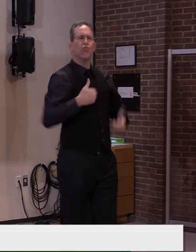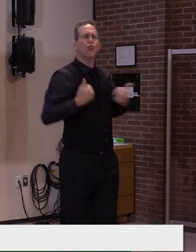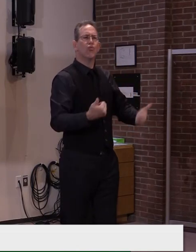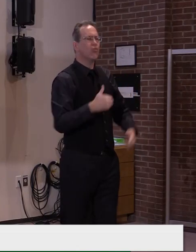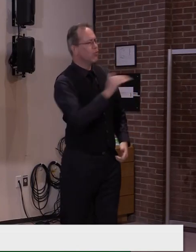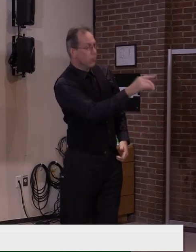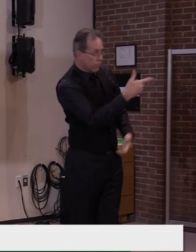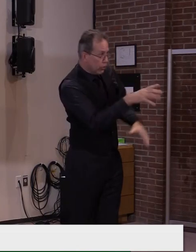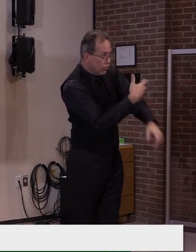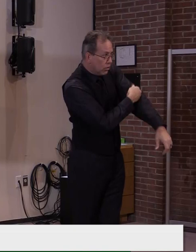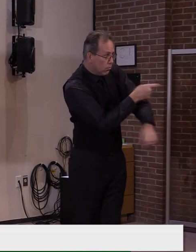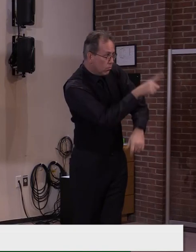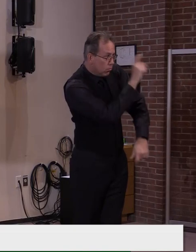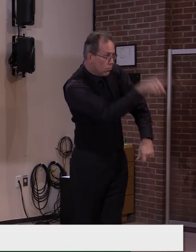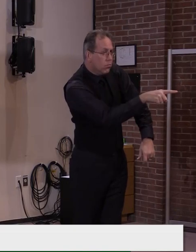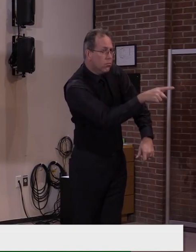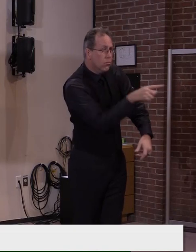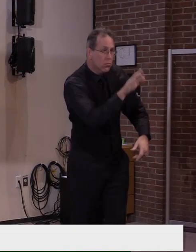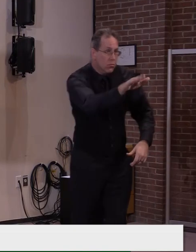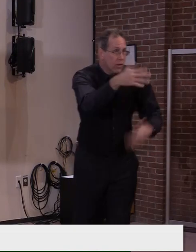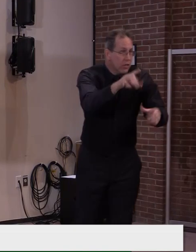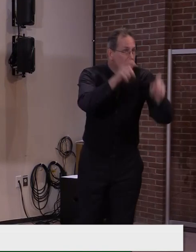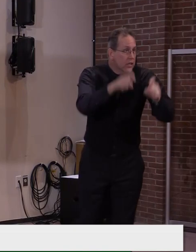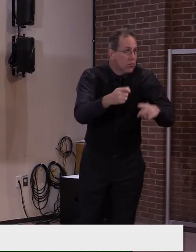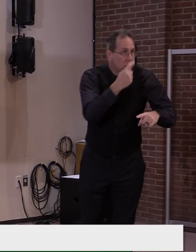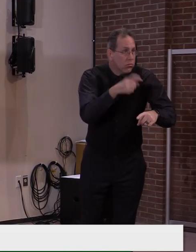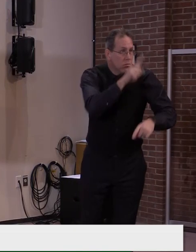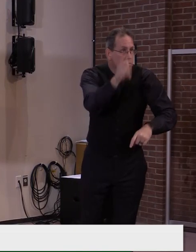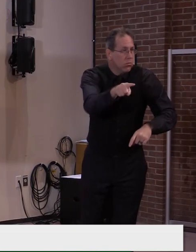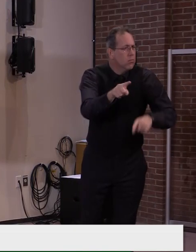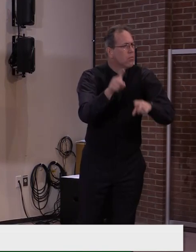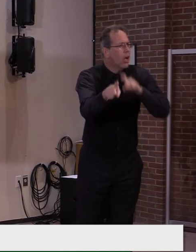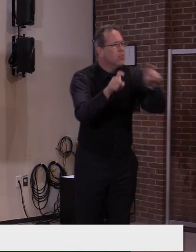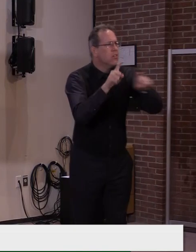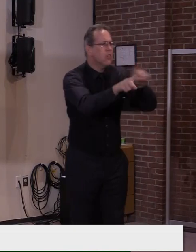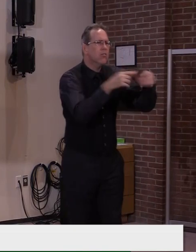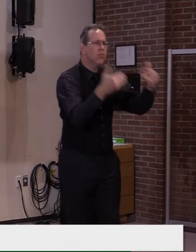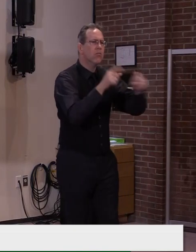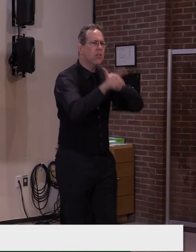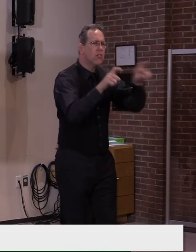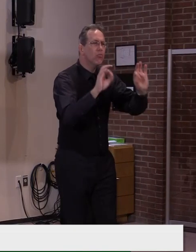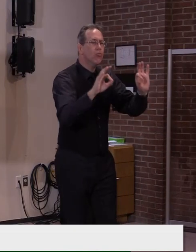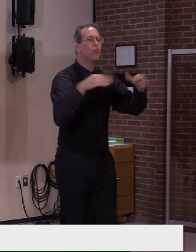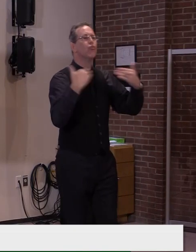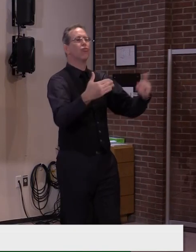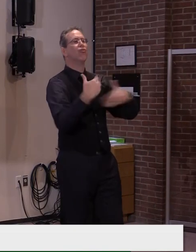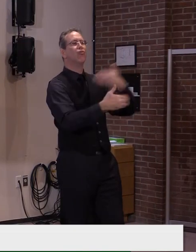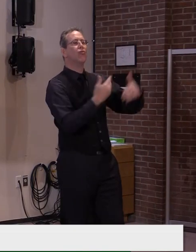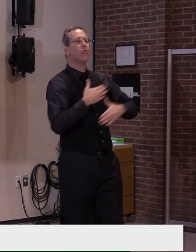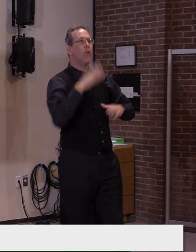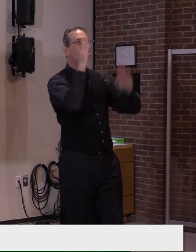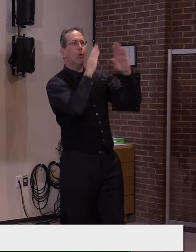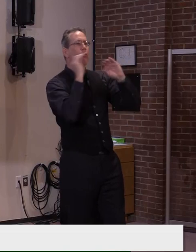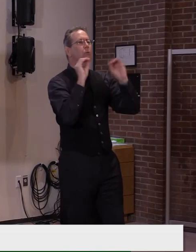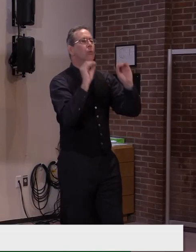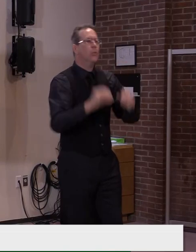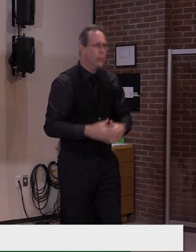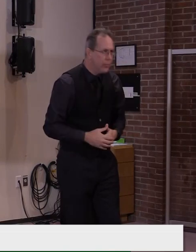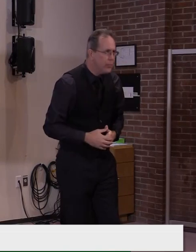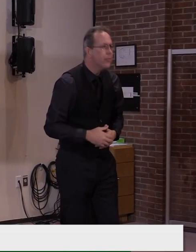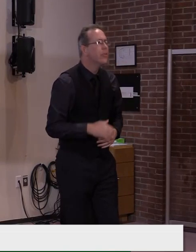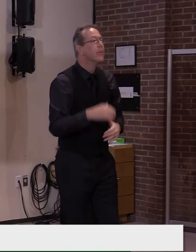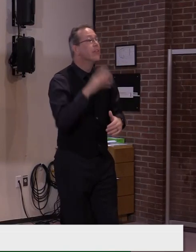to Christmas and right after Christmas, Vermonters did their part. They turned out either to get tested or to pick up rapid